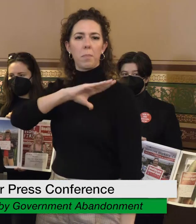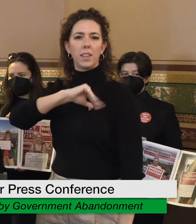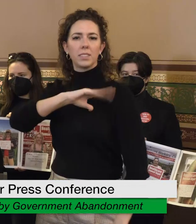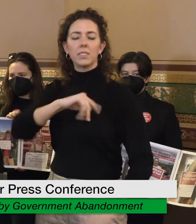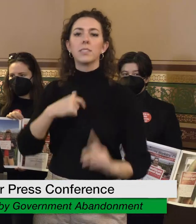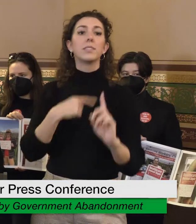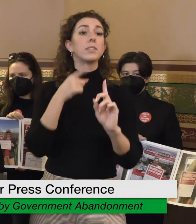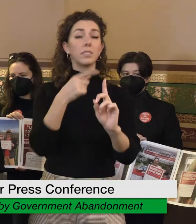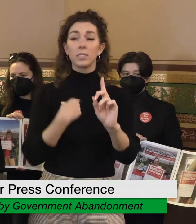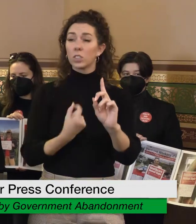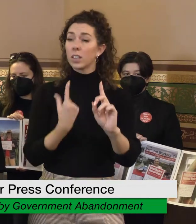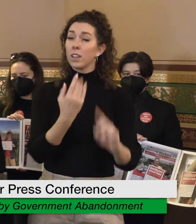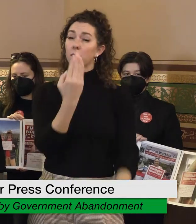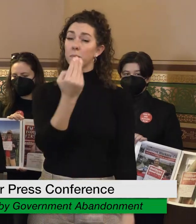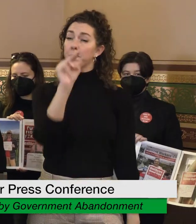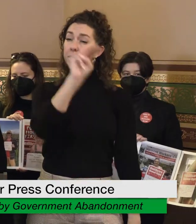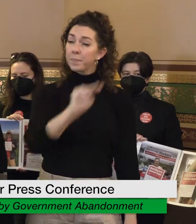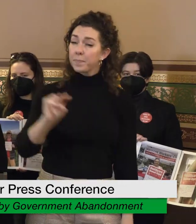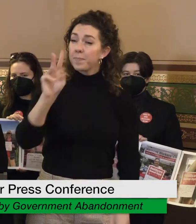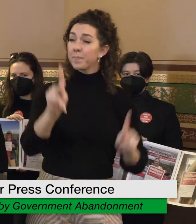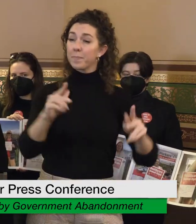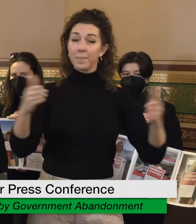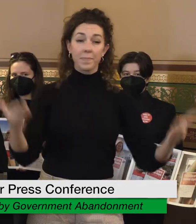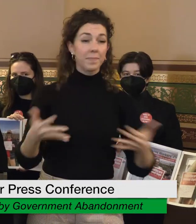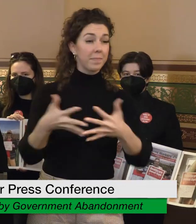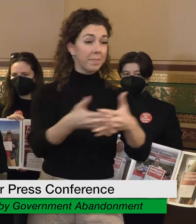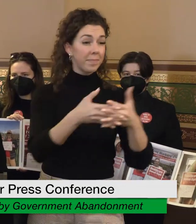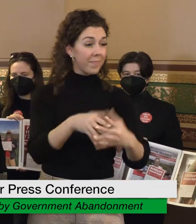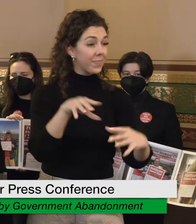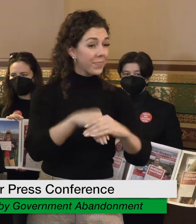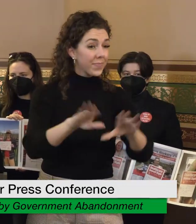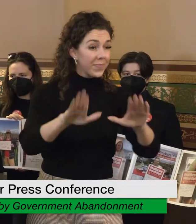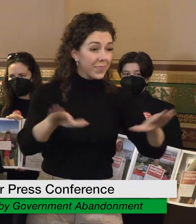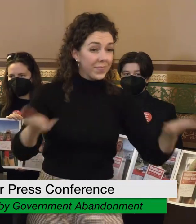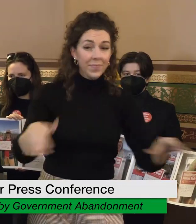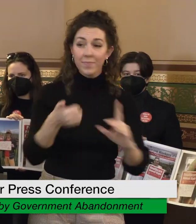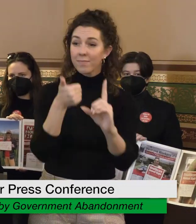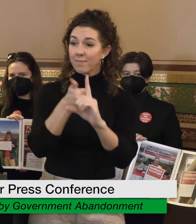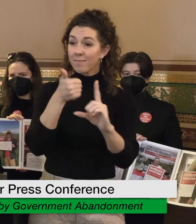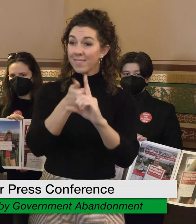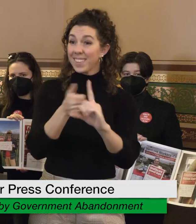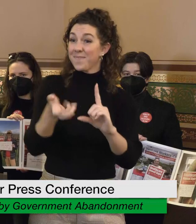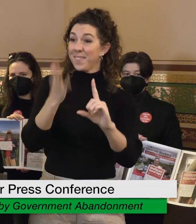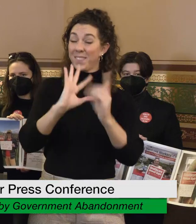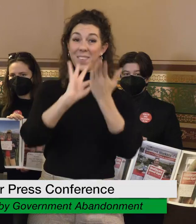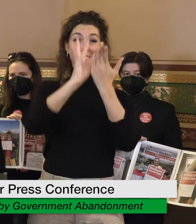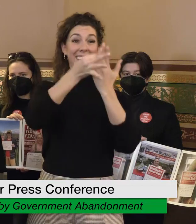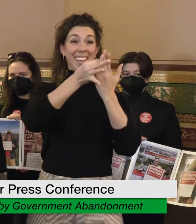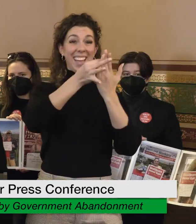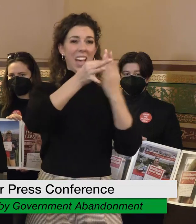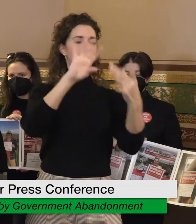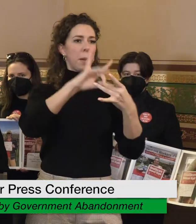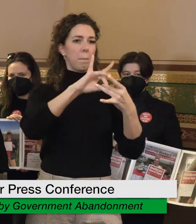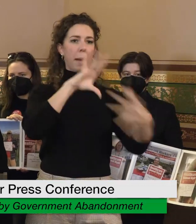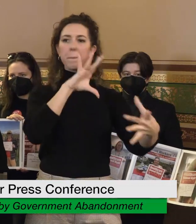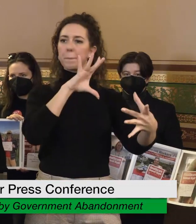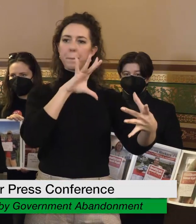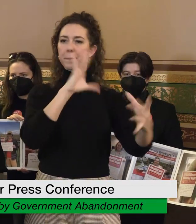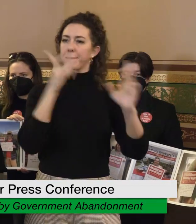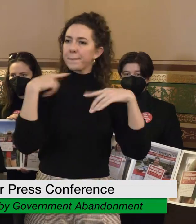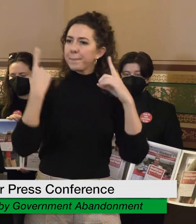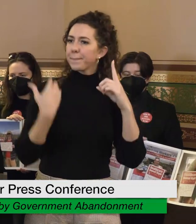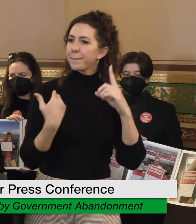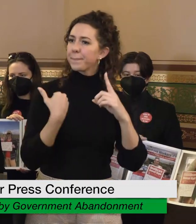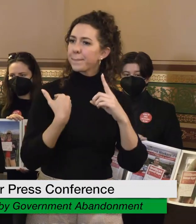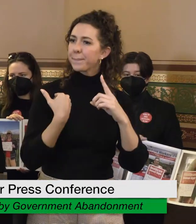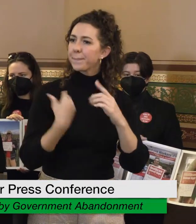people across the United States, including millions of kids, have been thrown off of Medicaid since last spring. Thousands